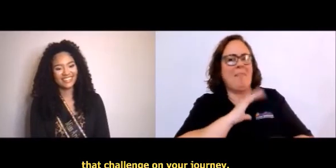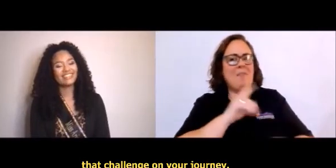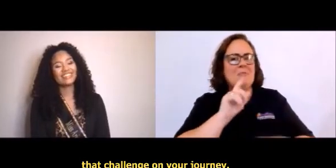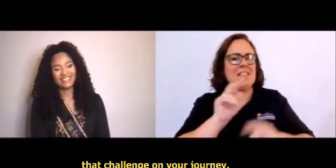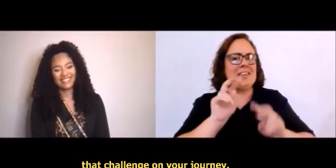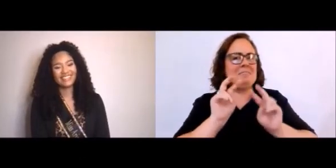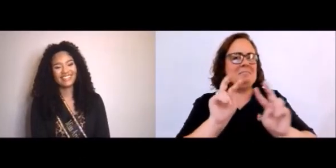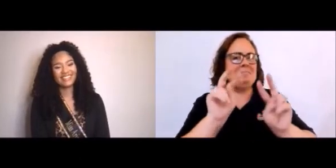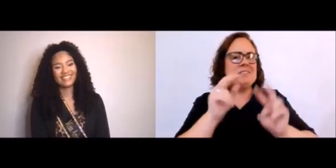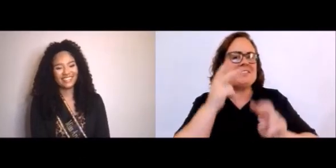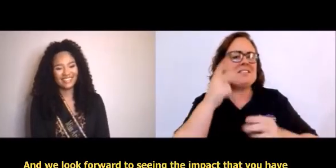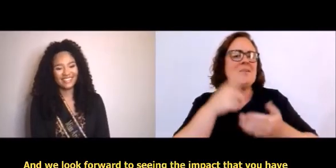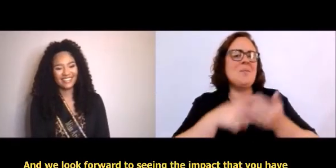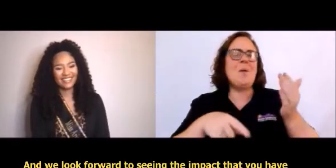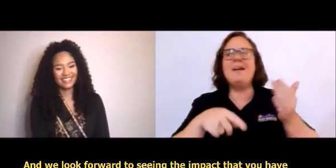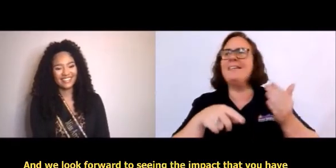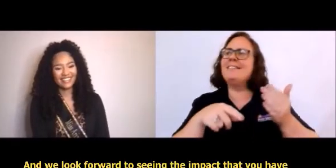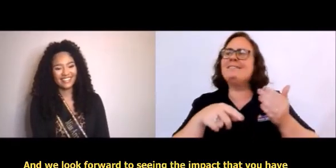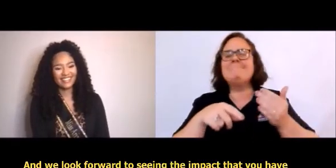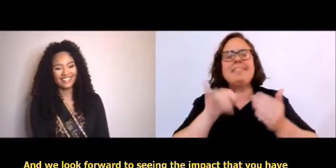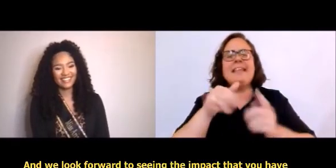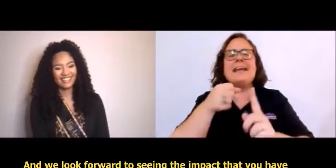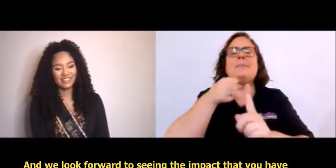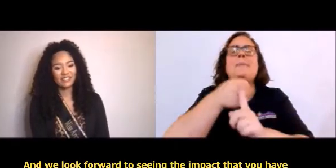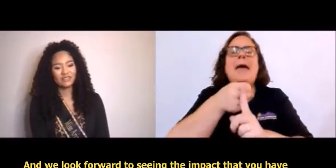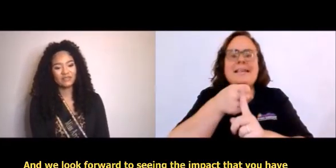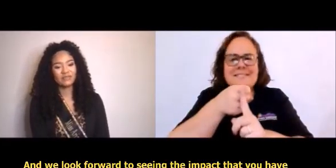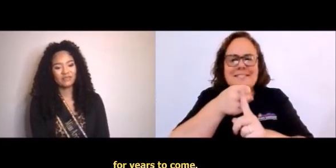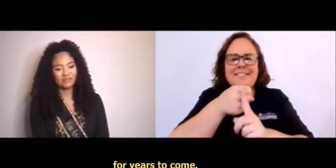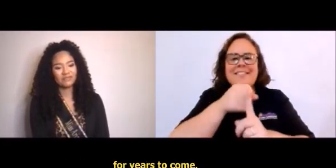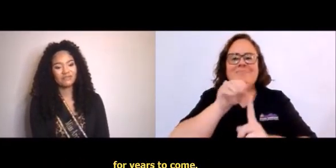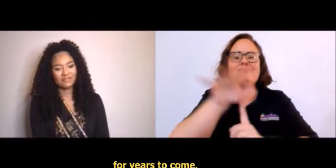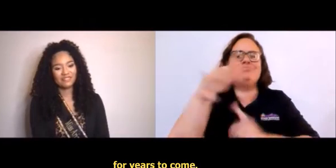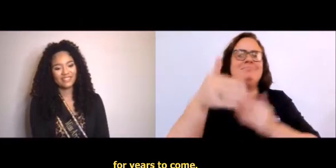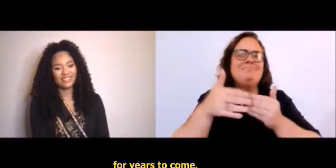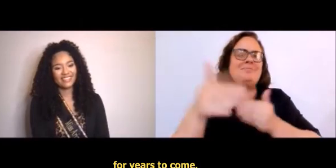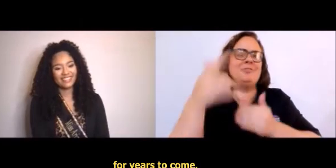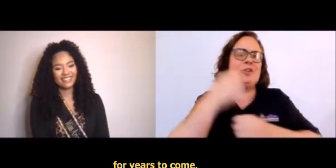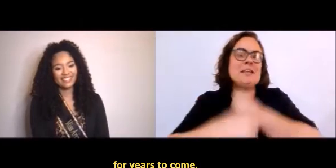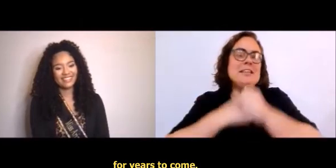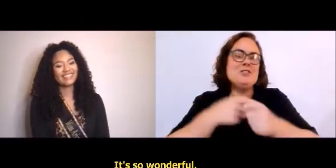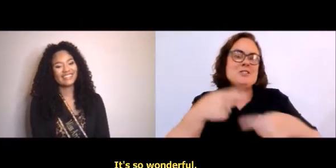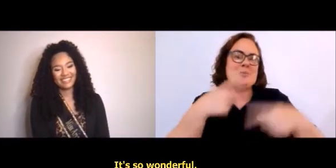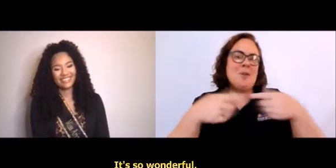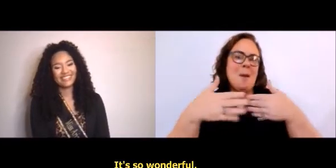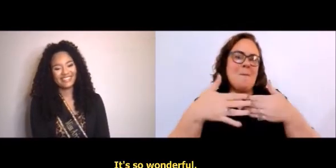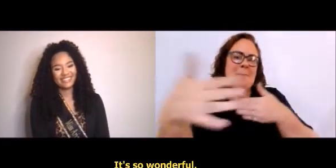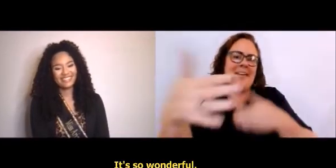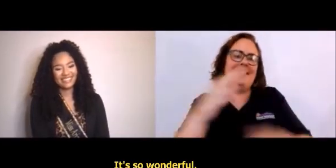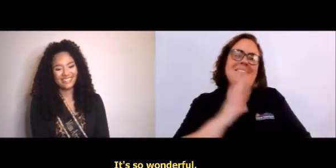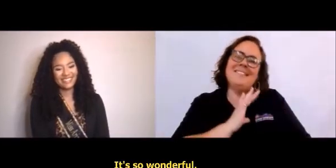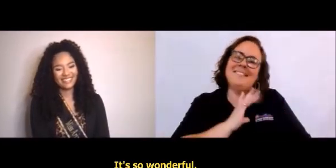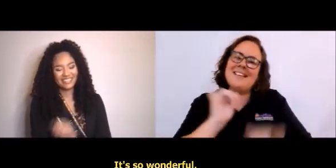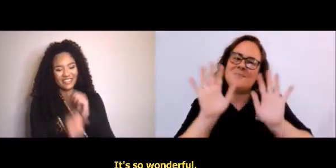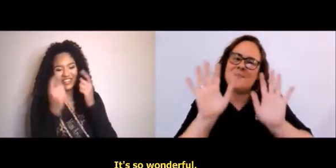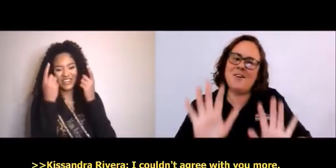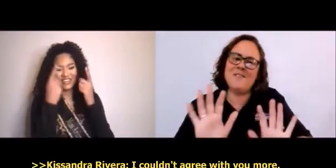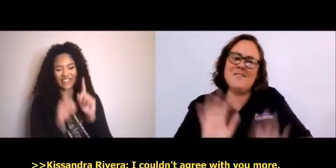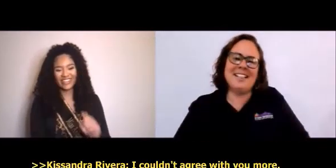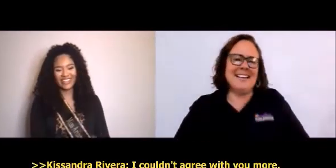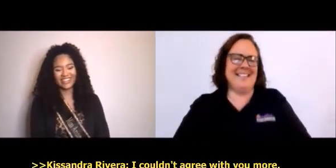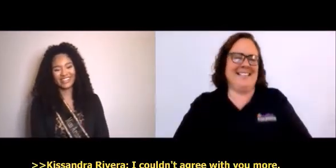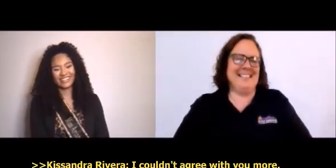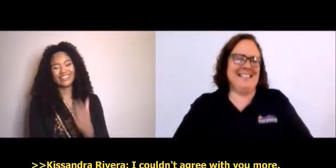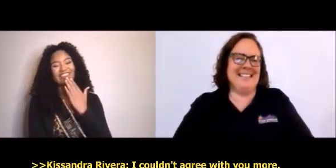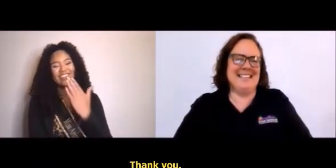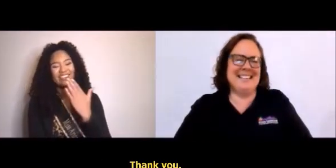journey. And we look forward to seeing the impact that you have for years to come. It's so wonderful. I couldn't agree